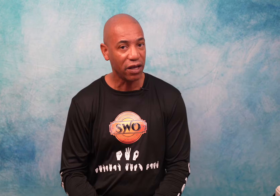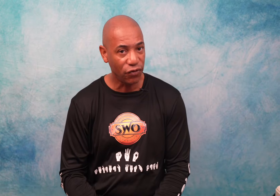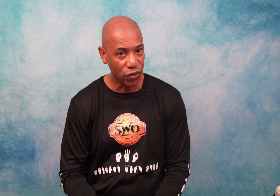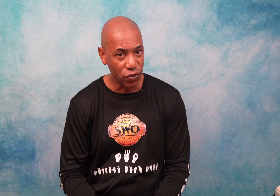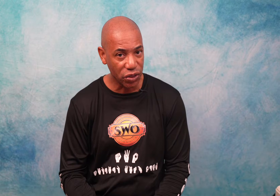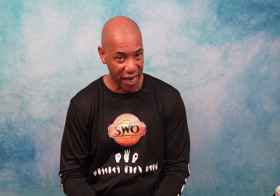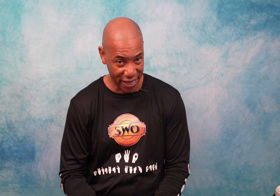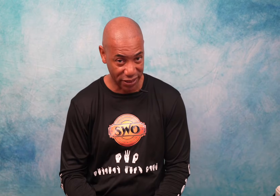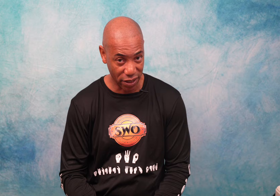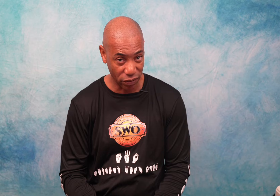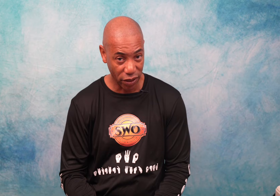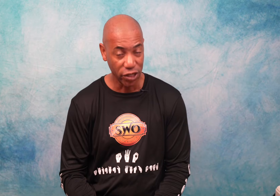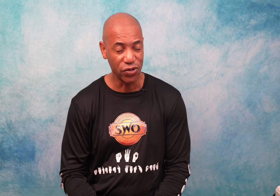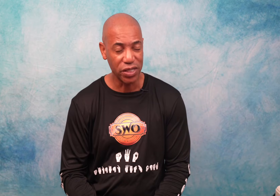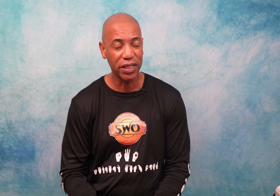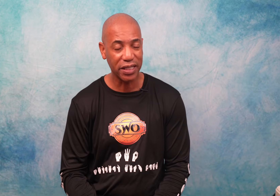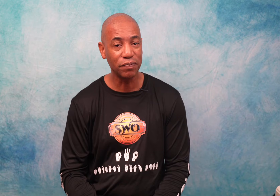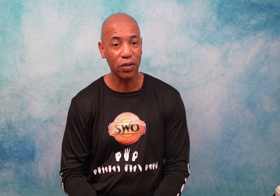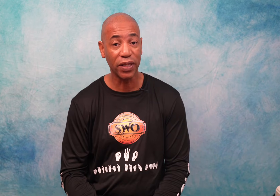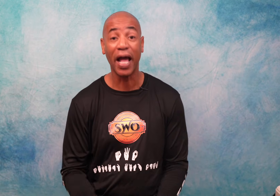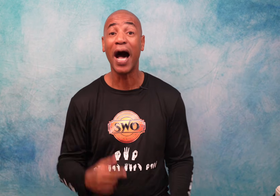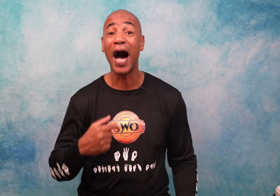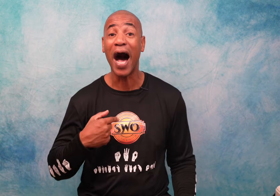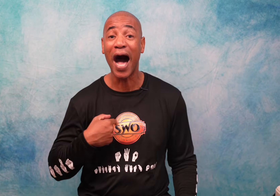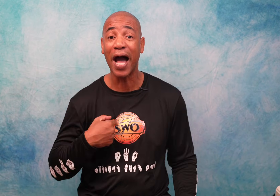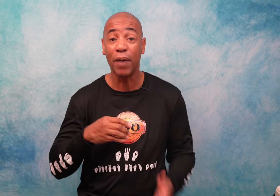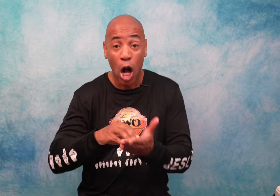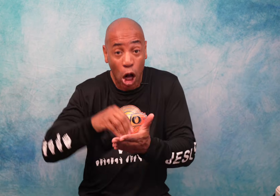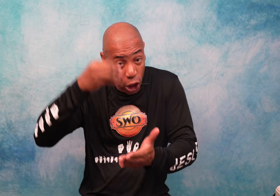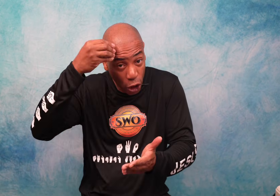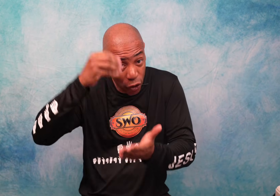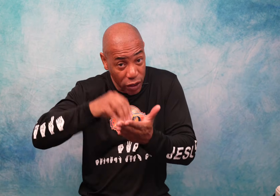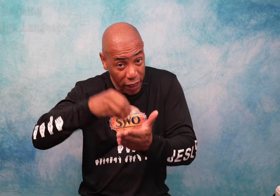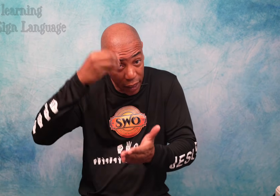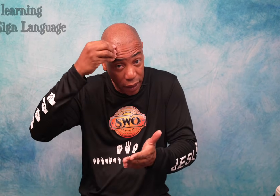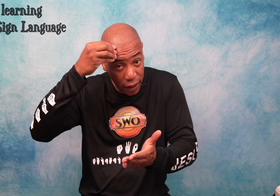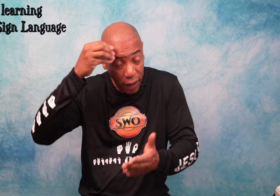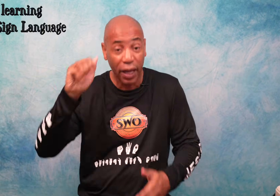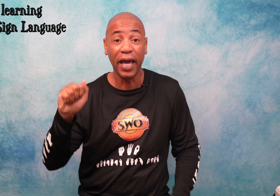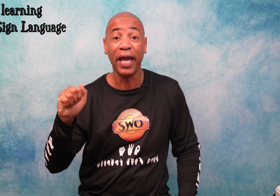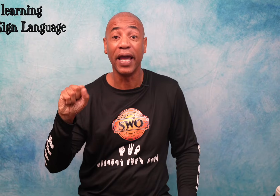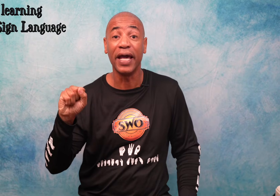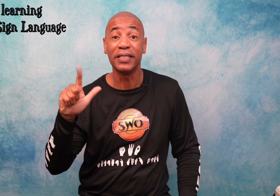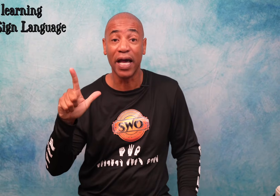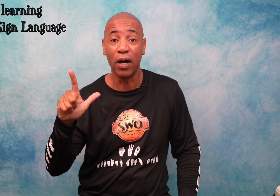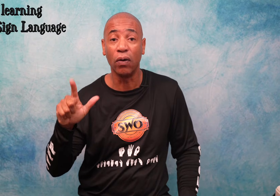If you're new to ASL, you need to let them know that I'm learning ASL,